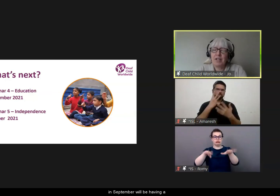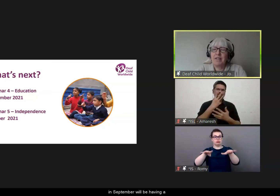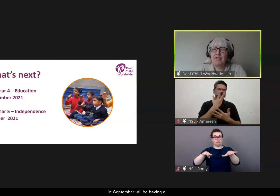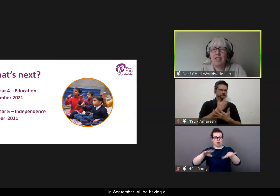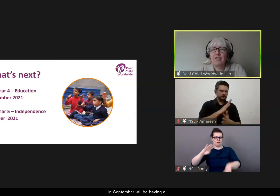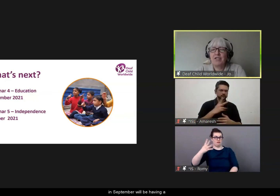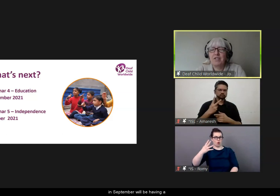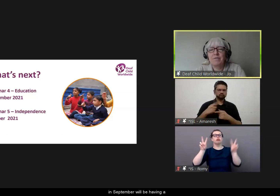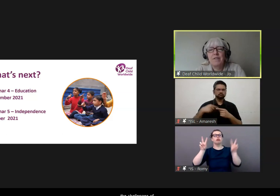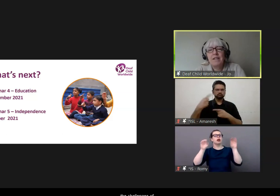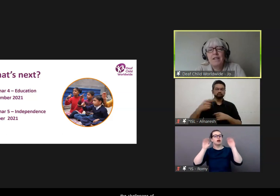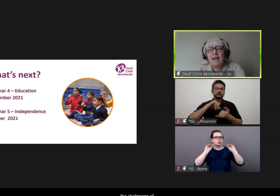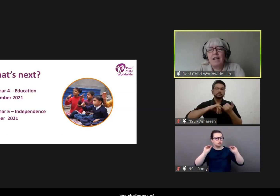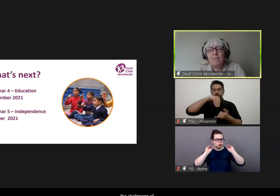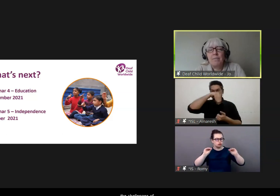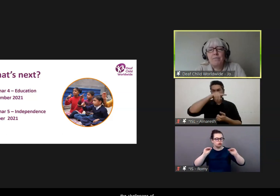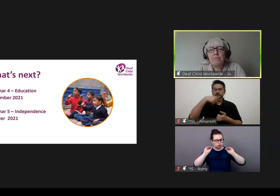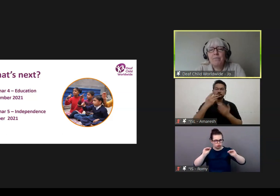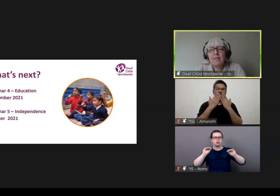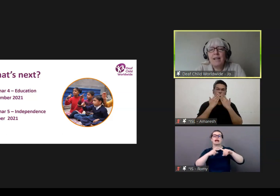education and the challenges of